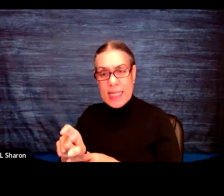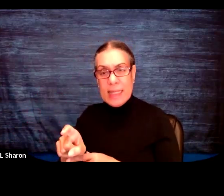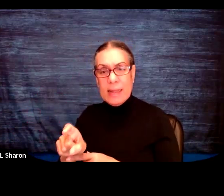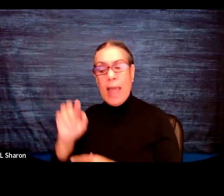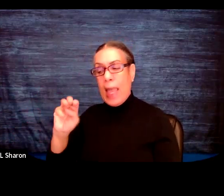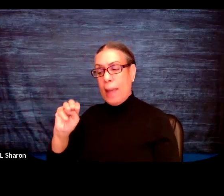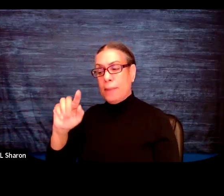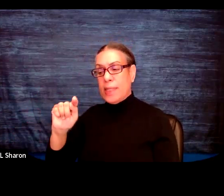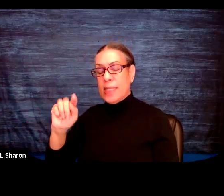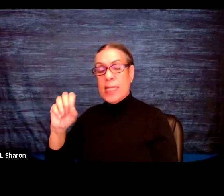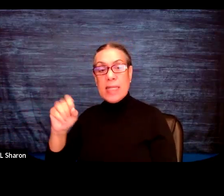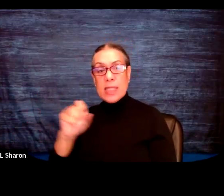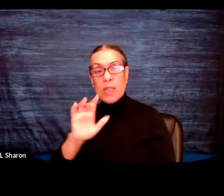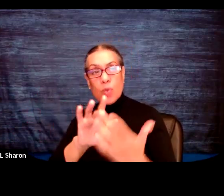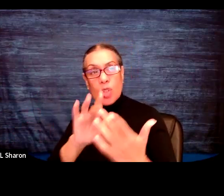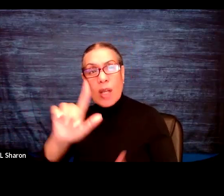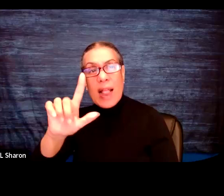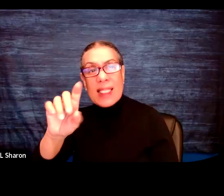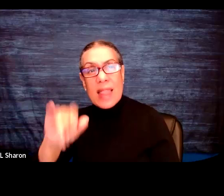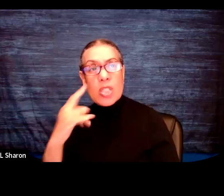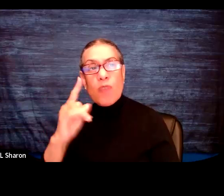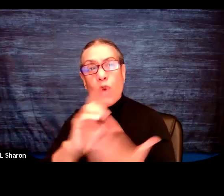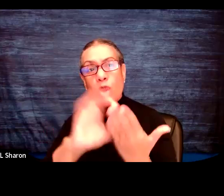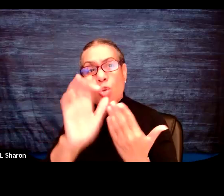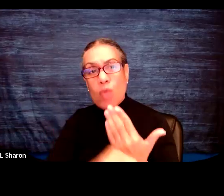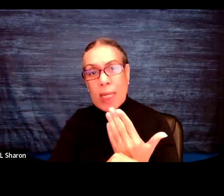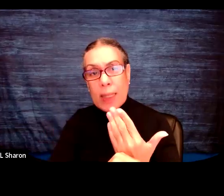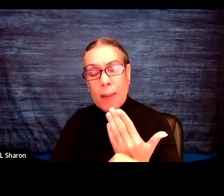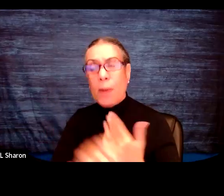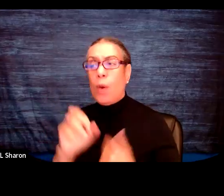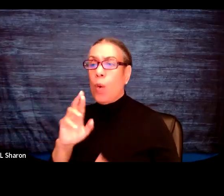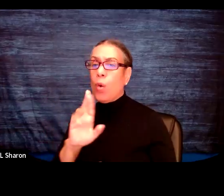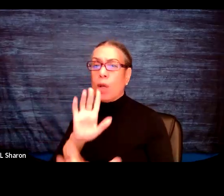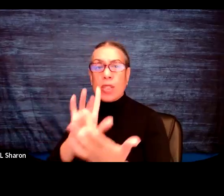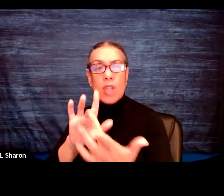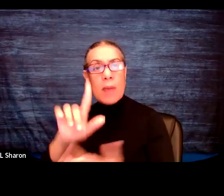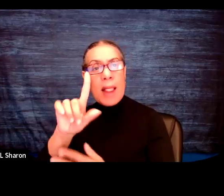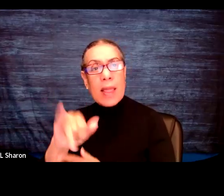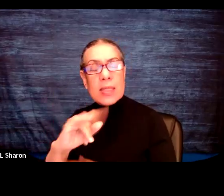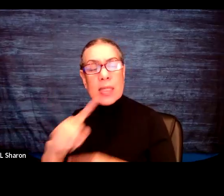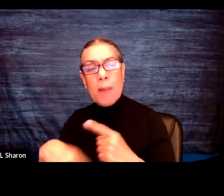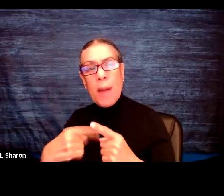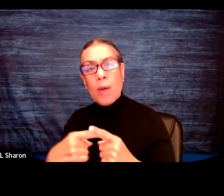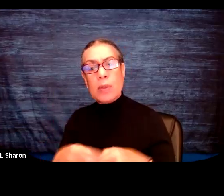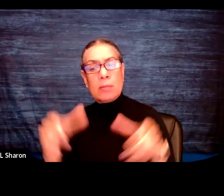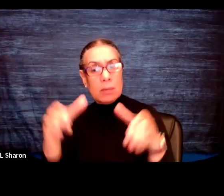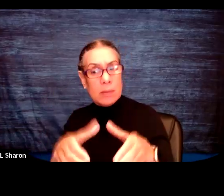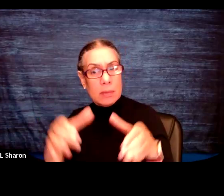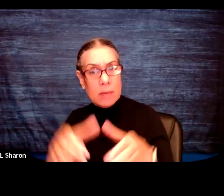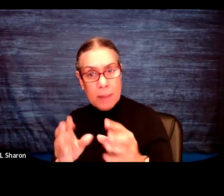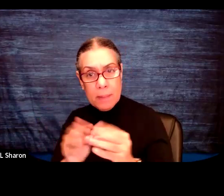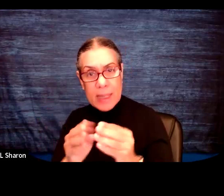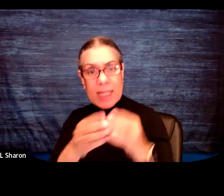out to Leslie around curriculum. They might reach out to Leslie around reading intervention for